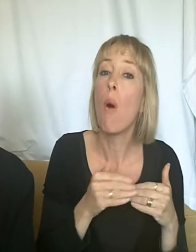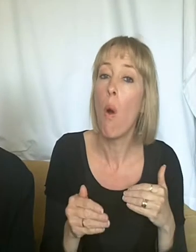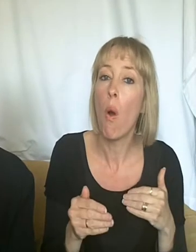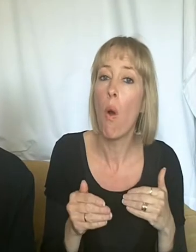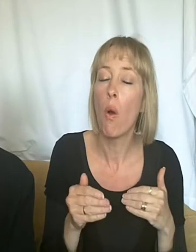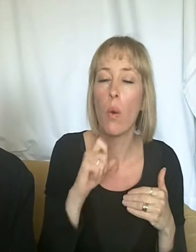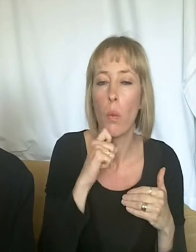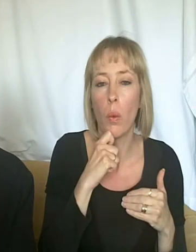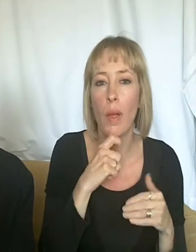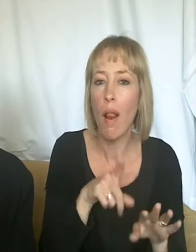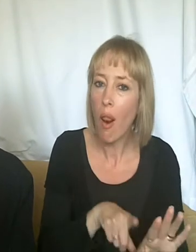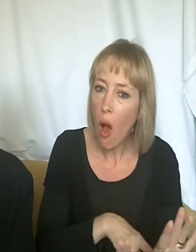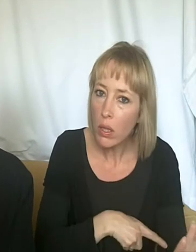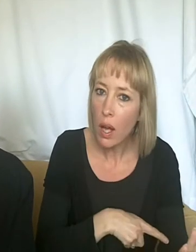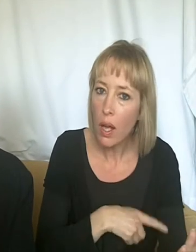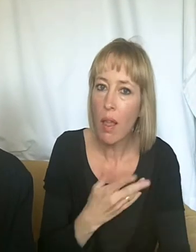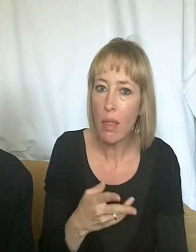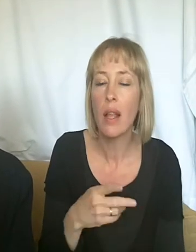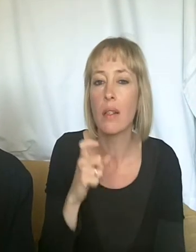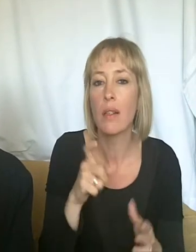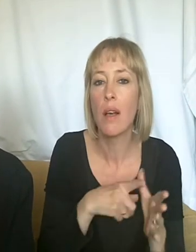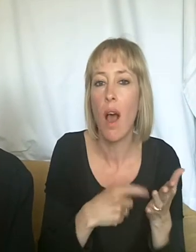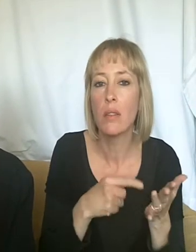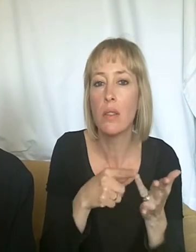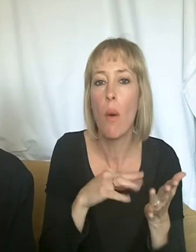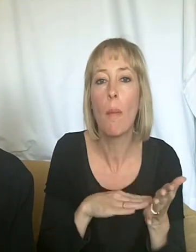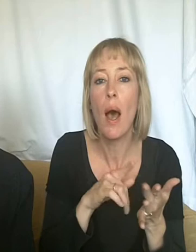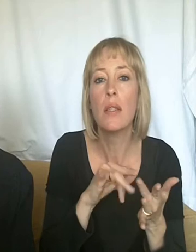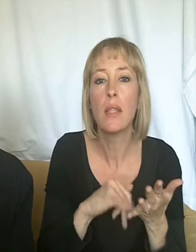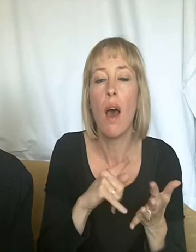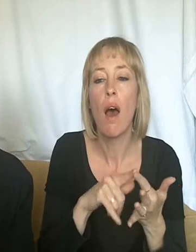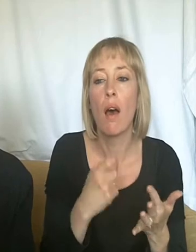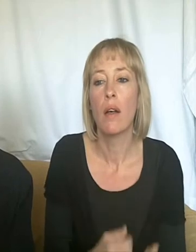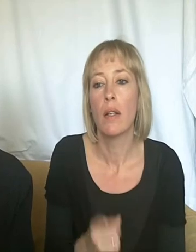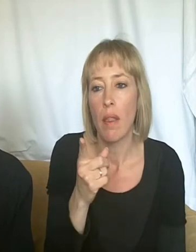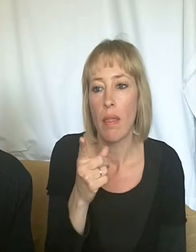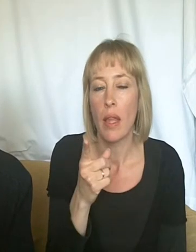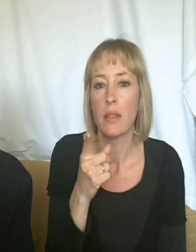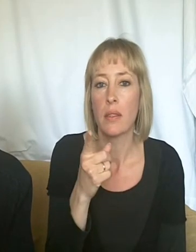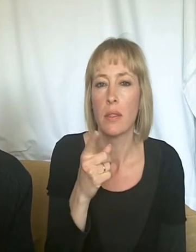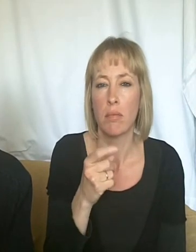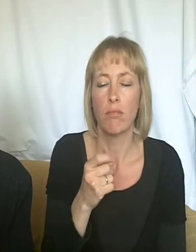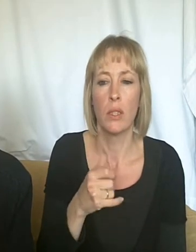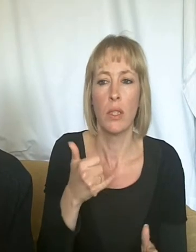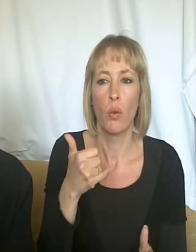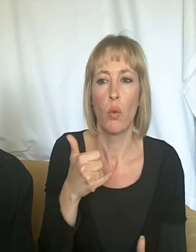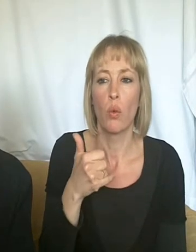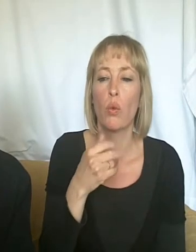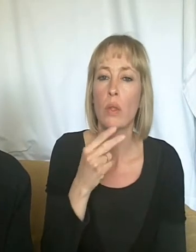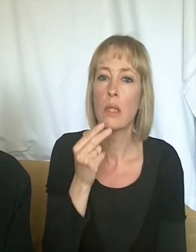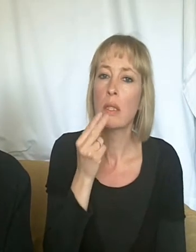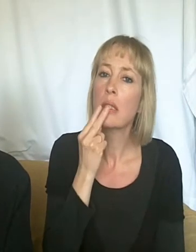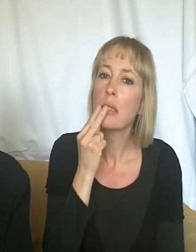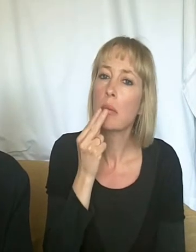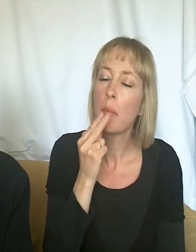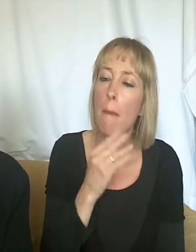and it lasts longer than a cartomizer. That's got a very smart tip on it as well,